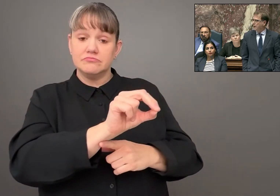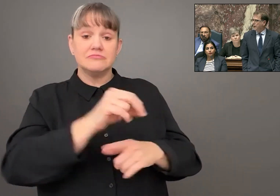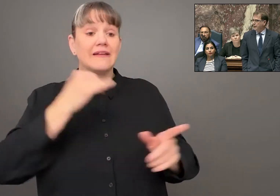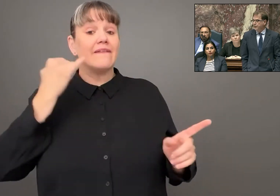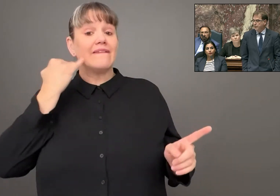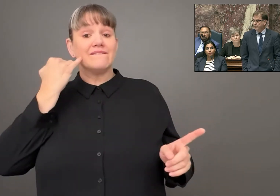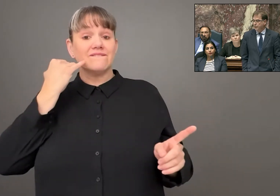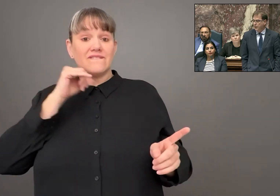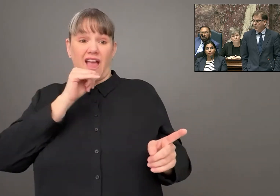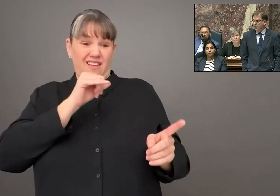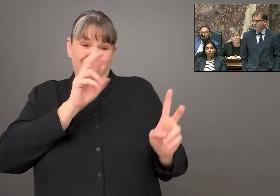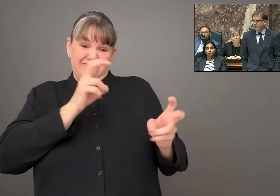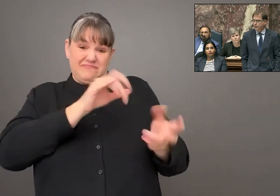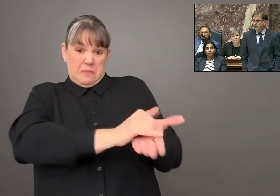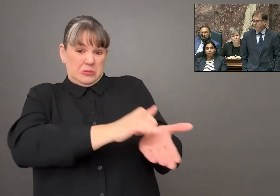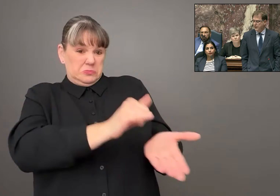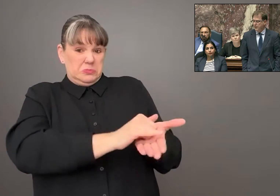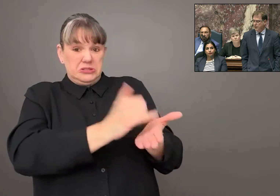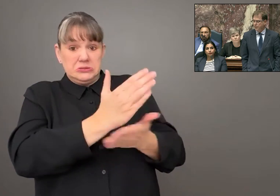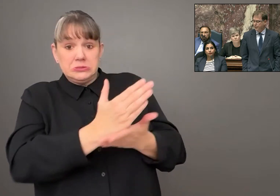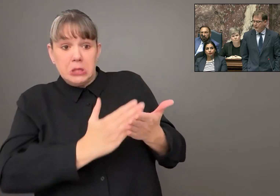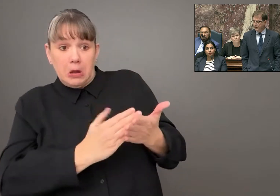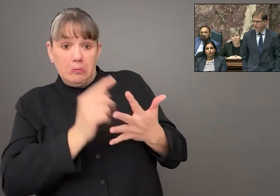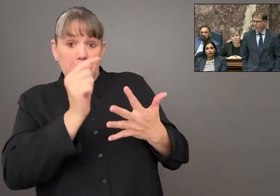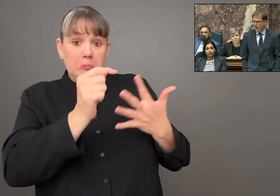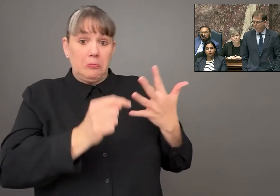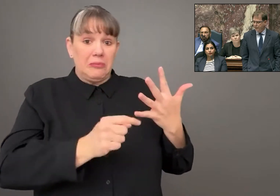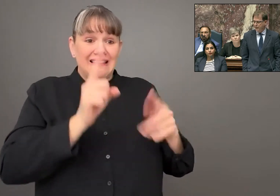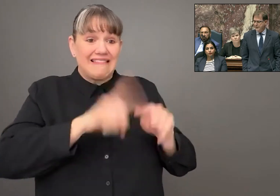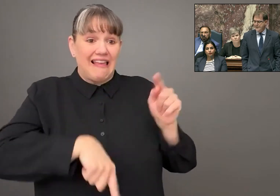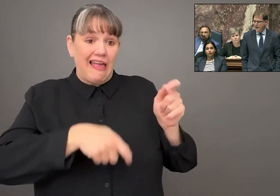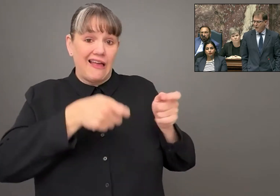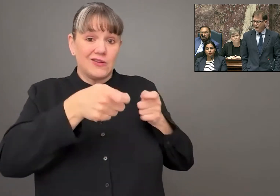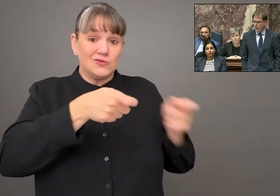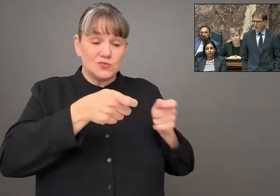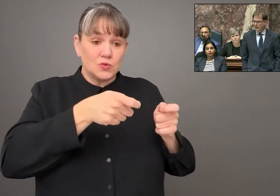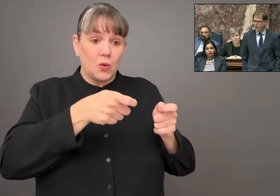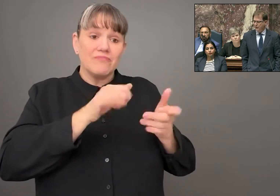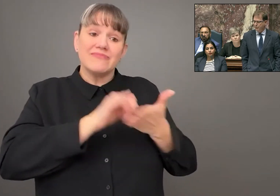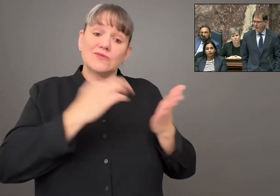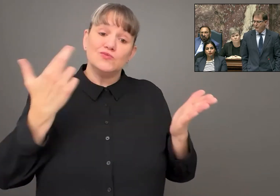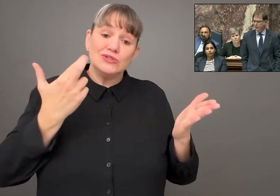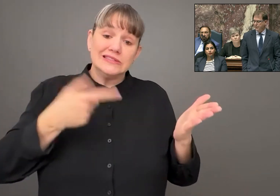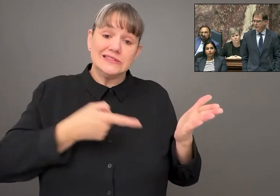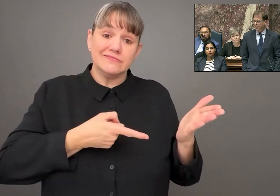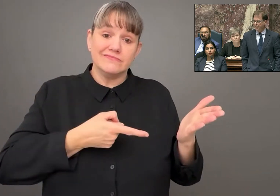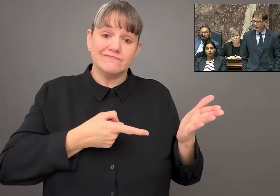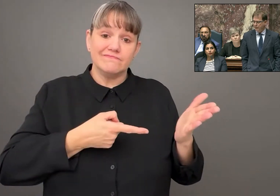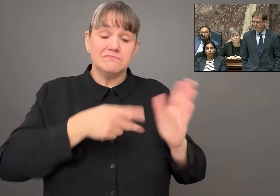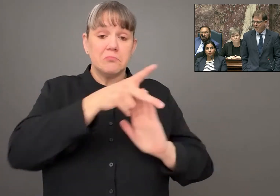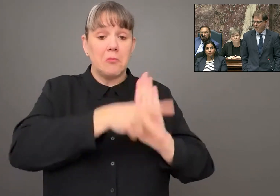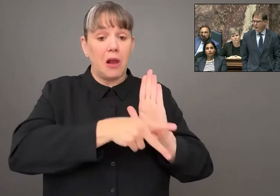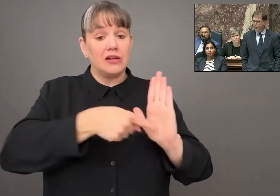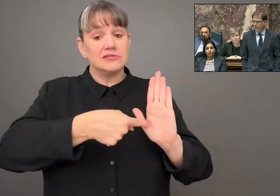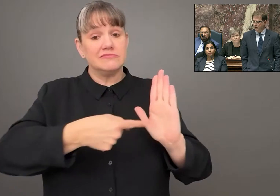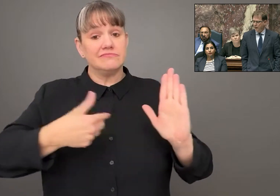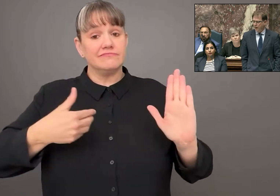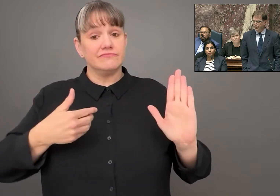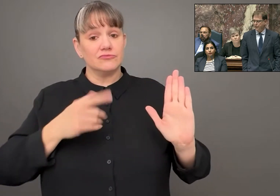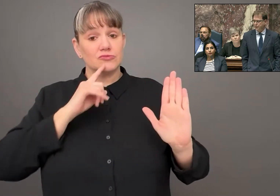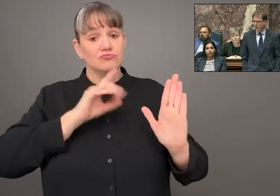control. That seems reasonable to me, Honourable Speaker. The policy on new LNG projects remains the same